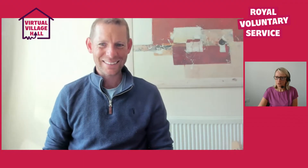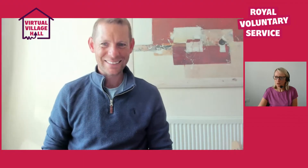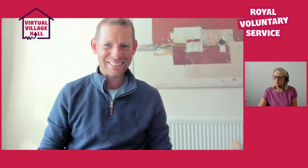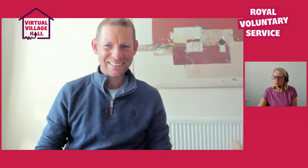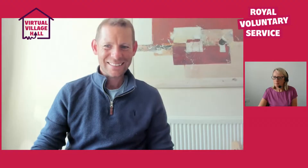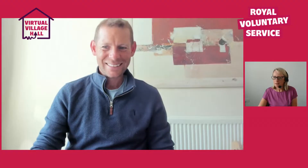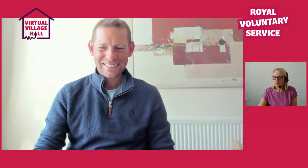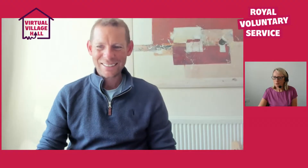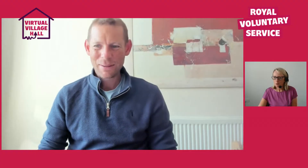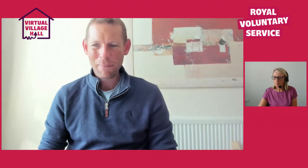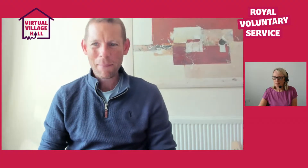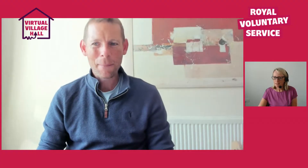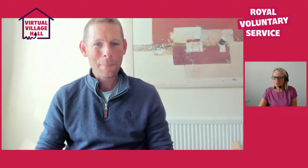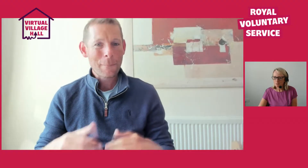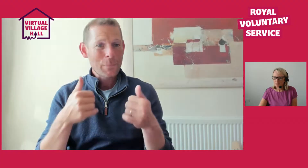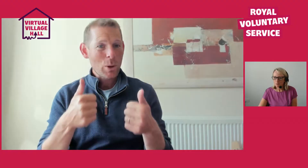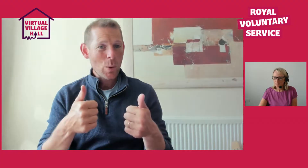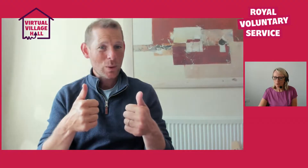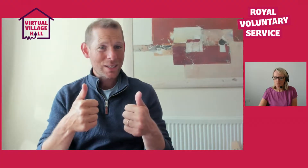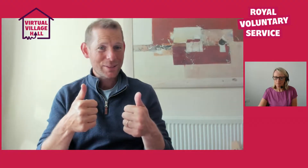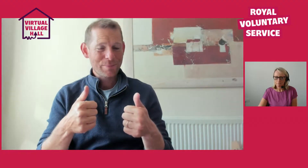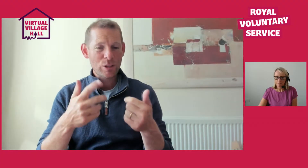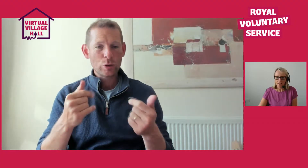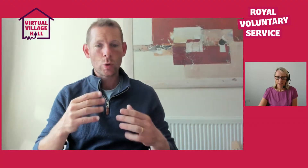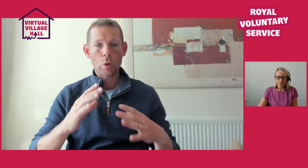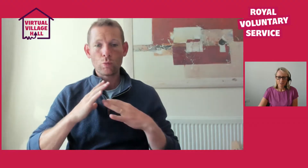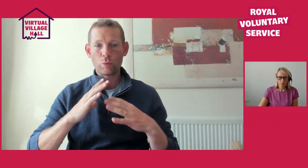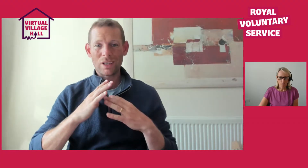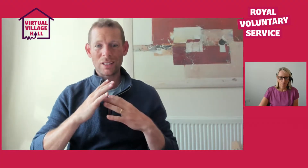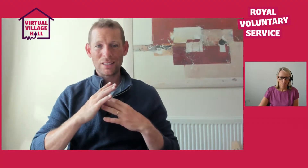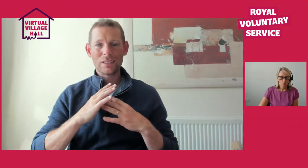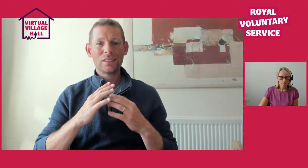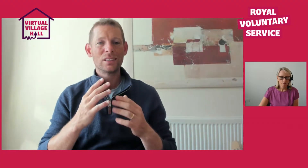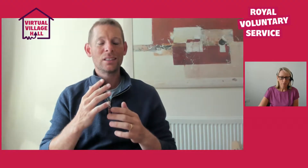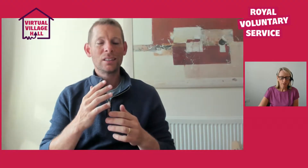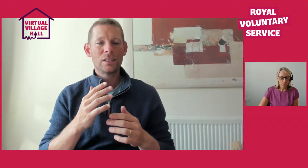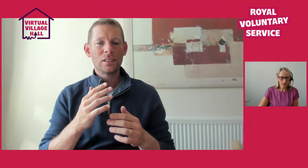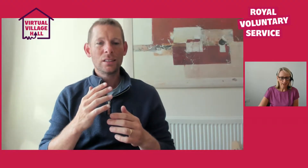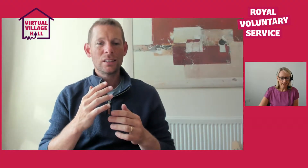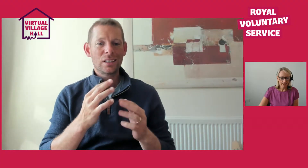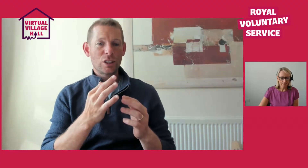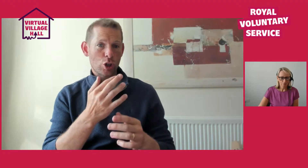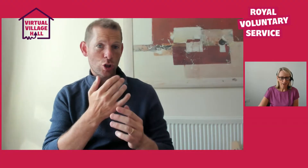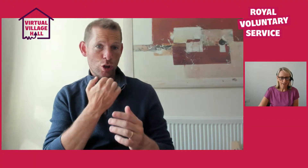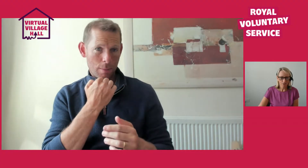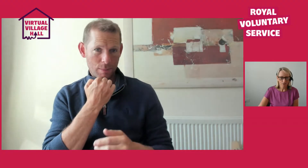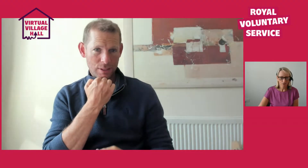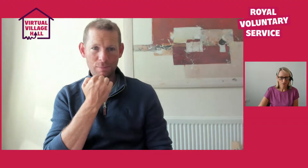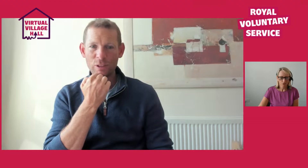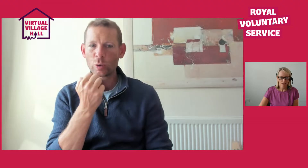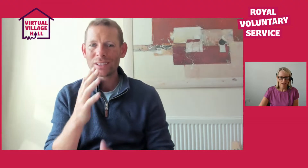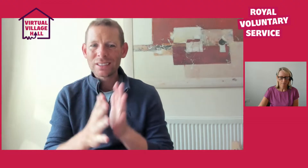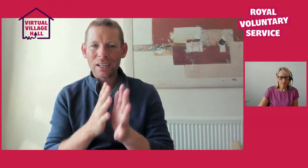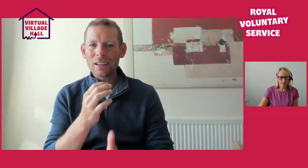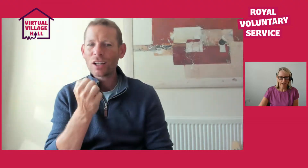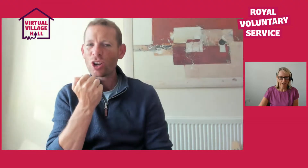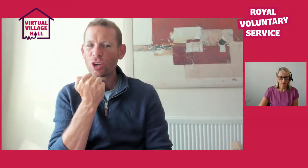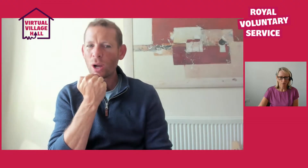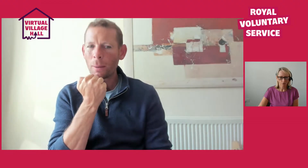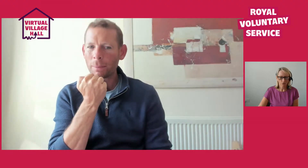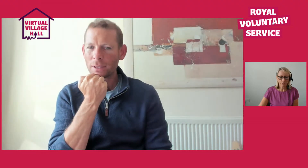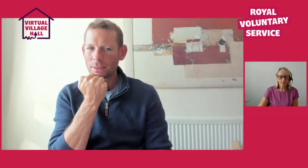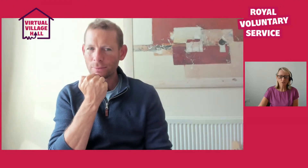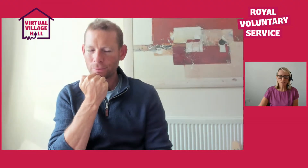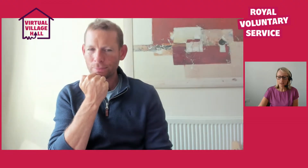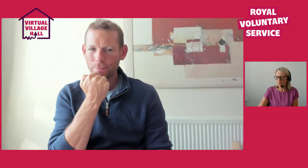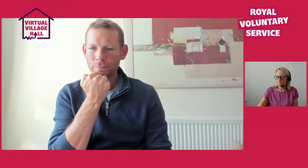Just going to keep an eye on the comments here as we go along. So hope everyone is well and ready to sign